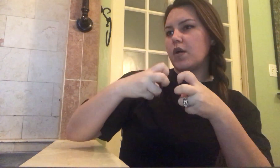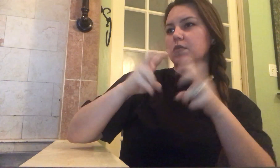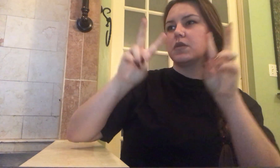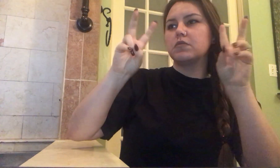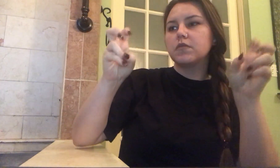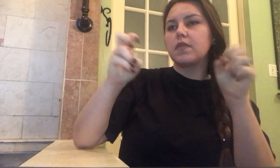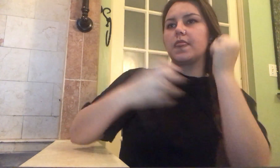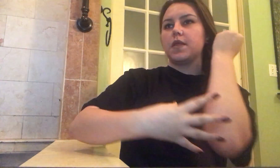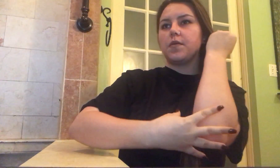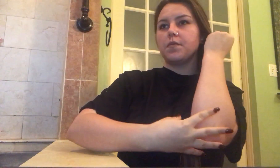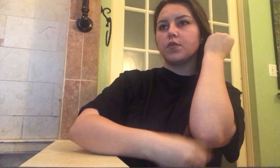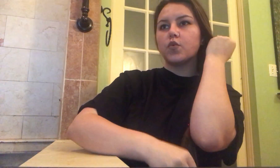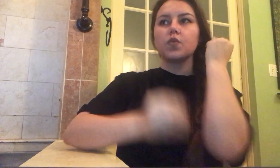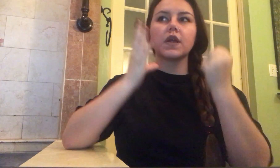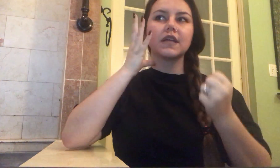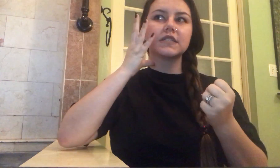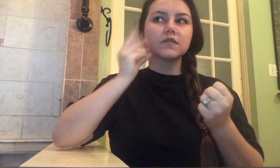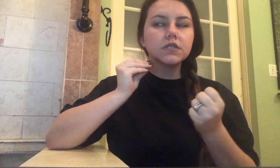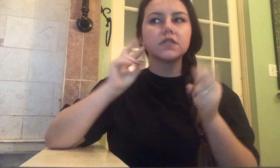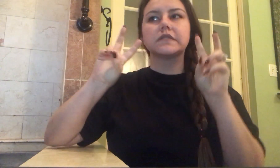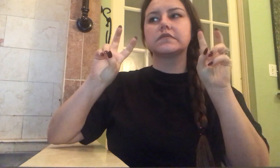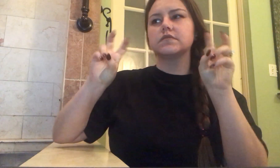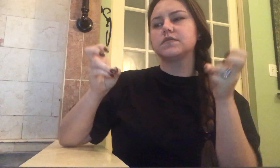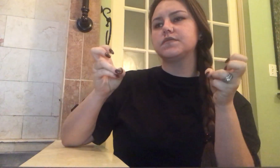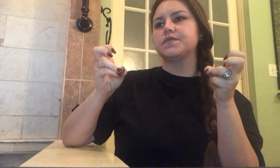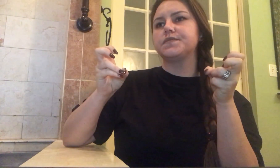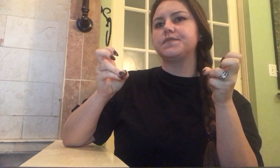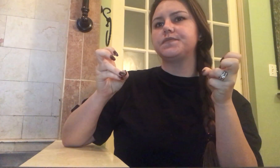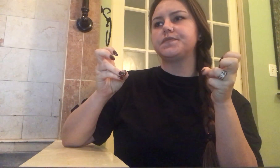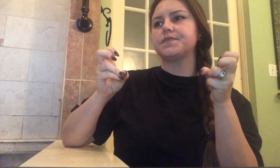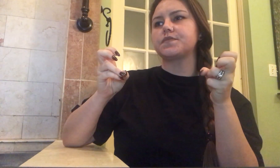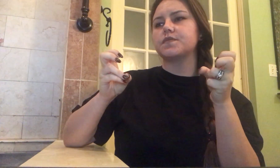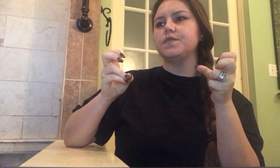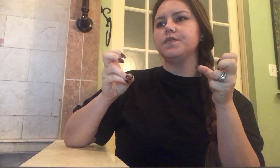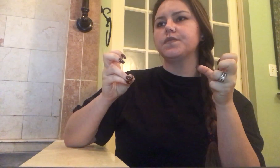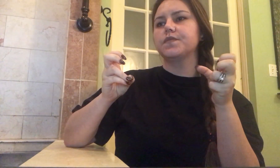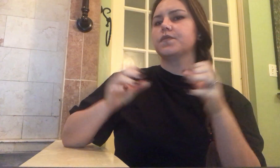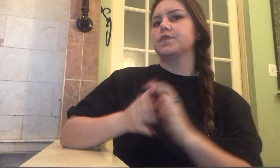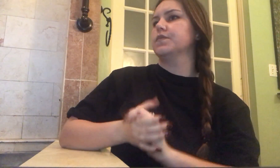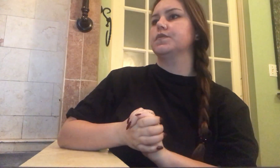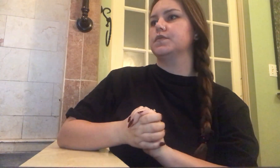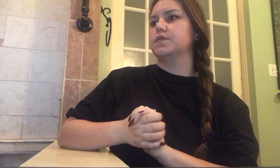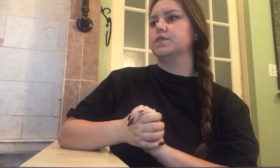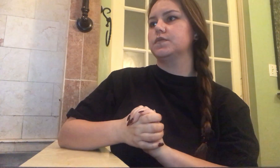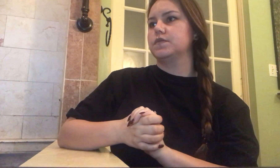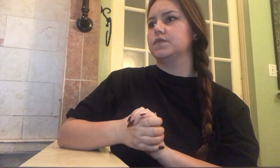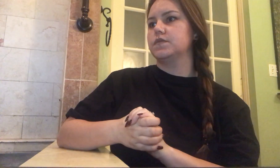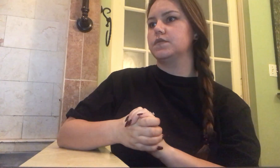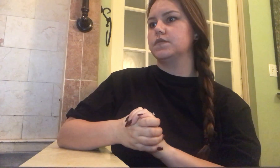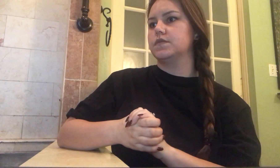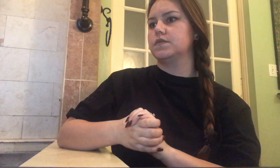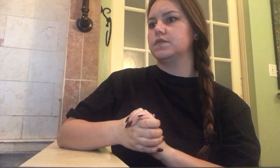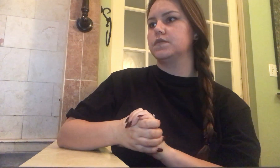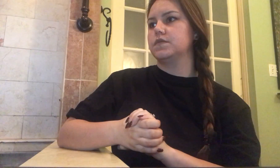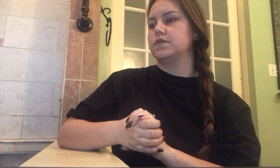America, and you have people like you mentioned saying we need to put America first. I mean, I get that